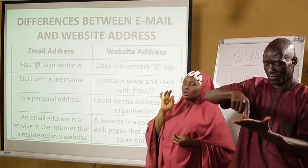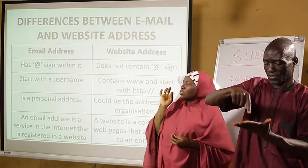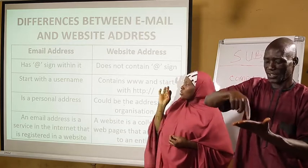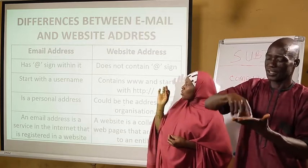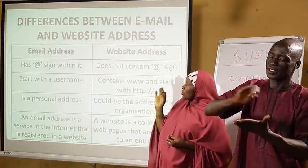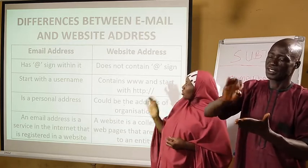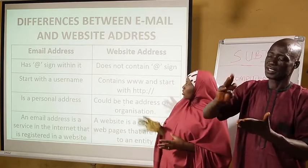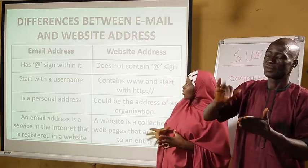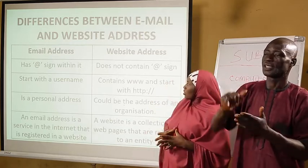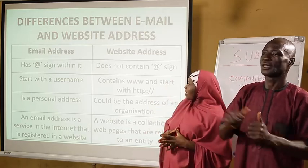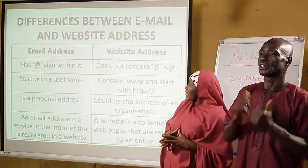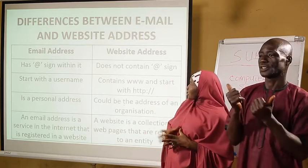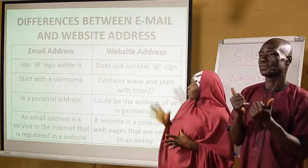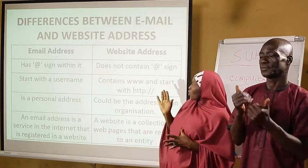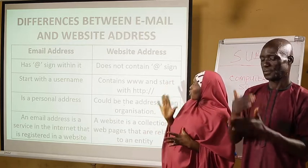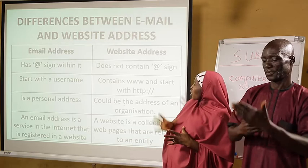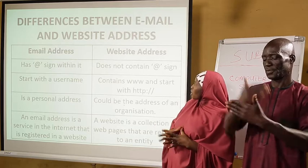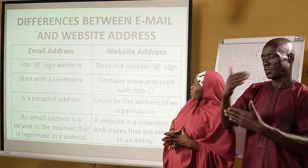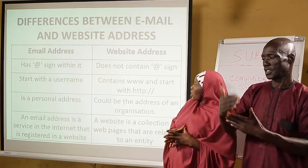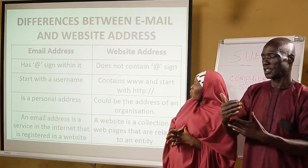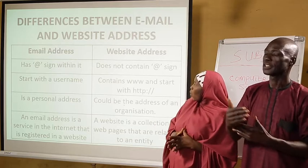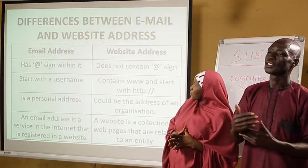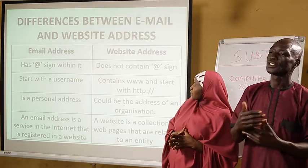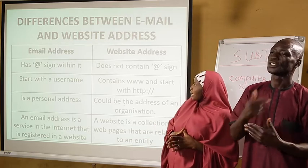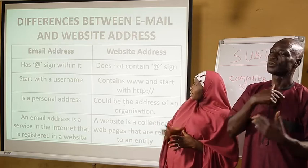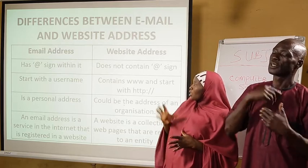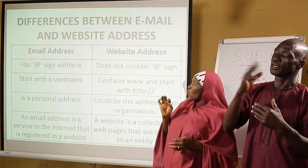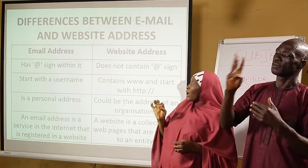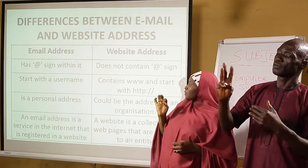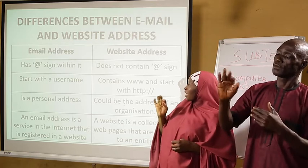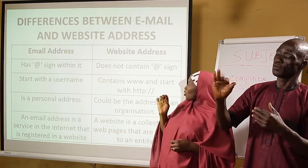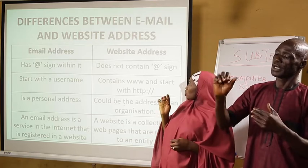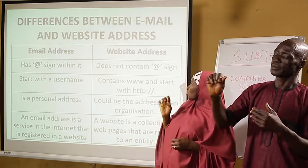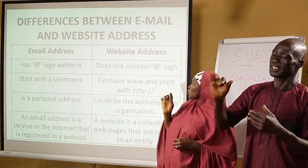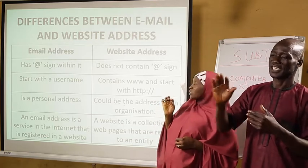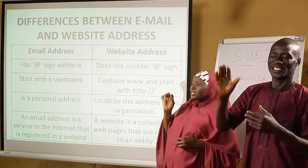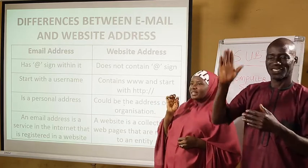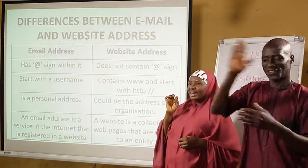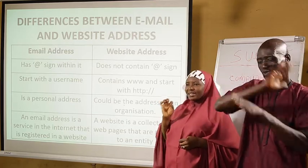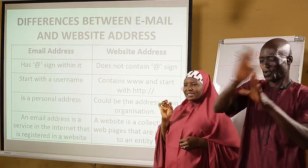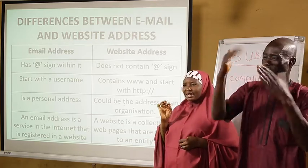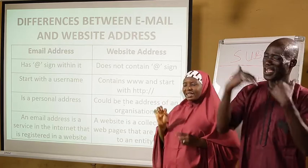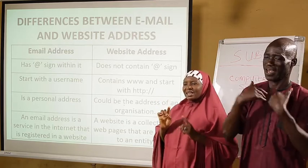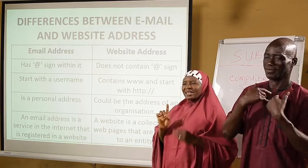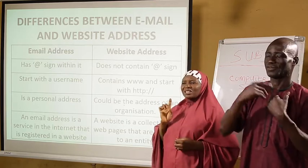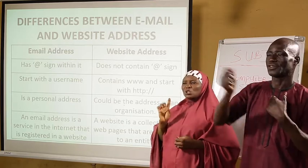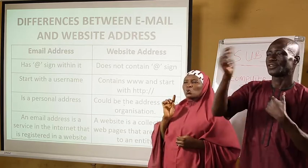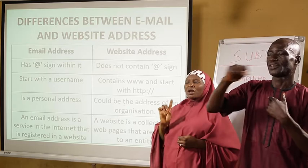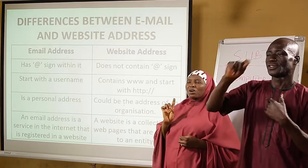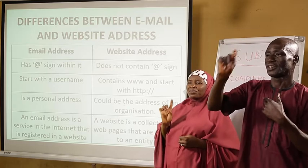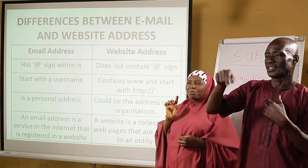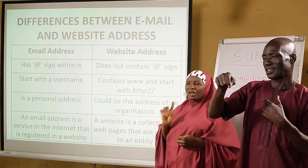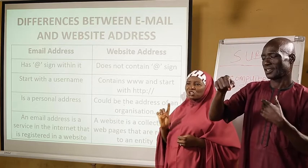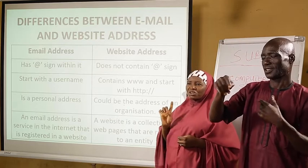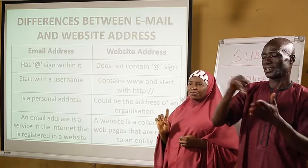address. The next is the website. Website does not contain the @. This is